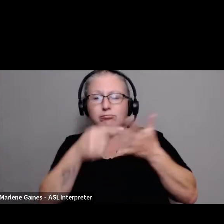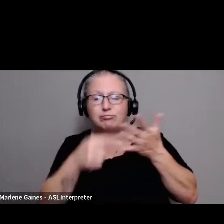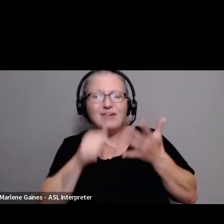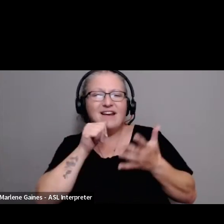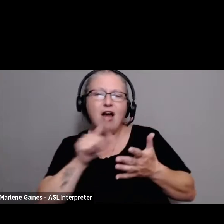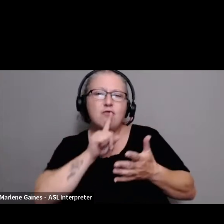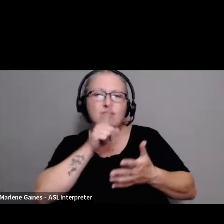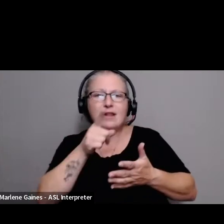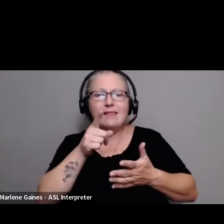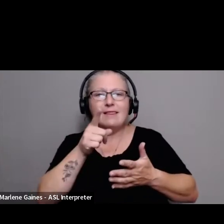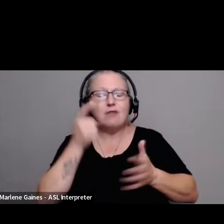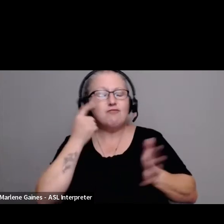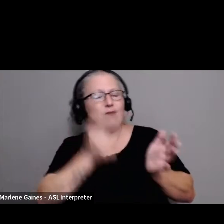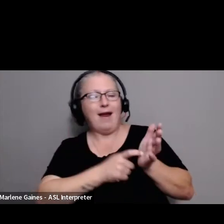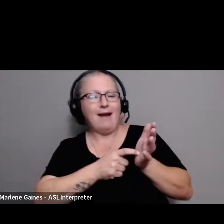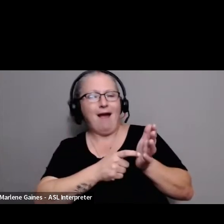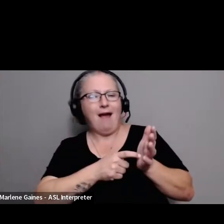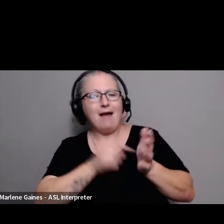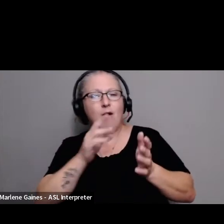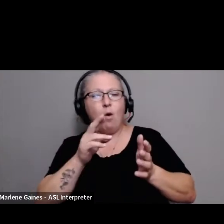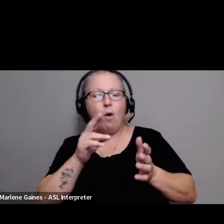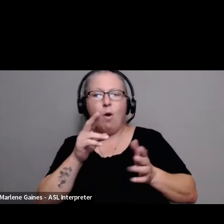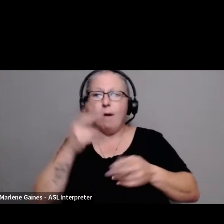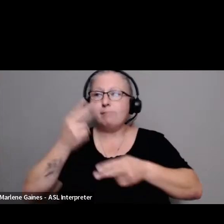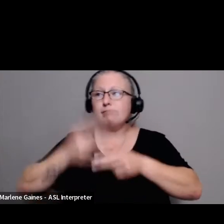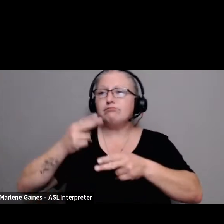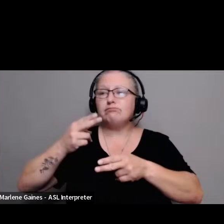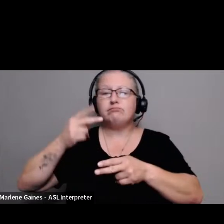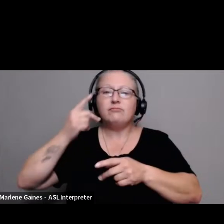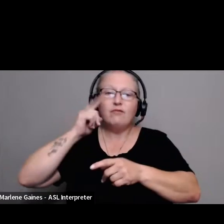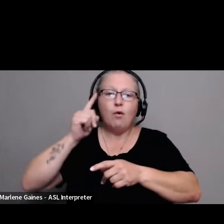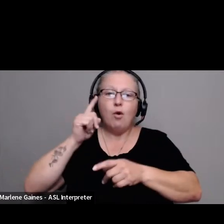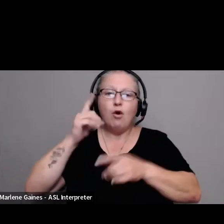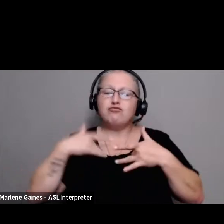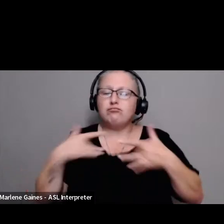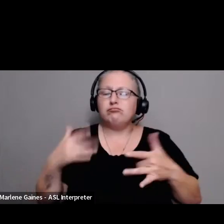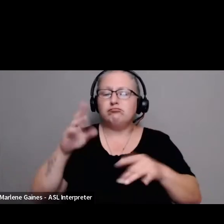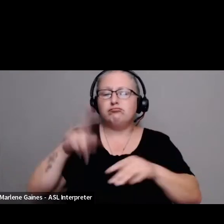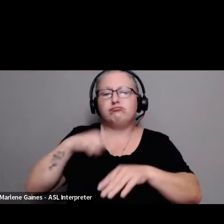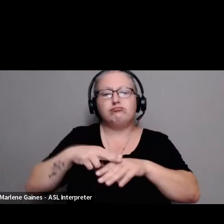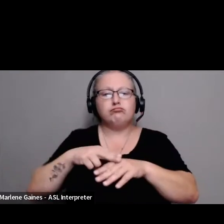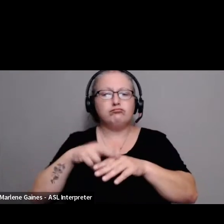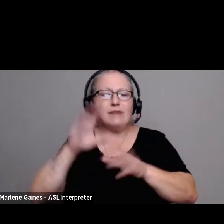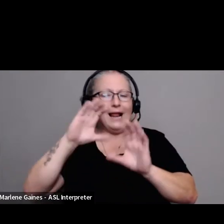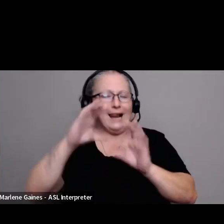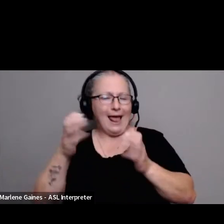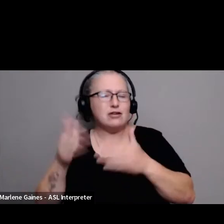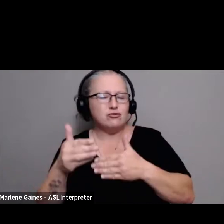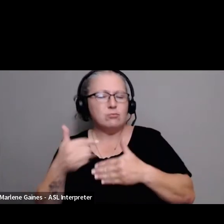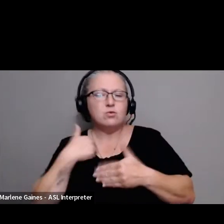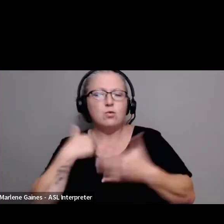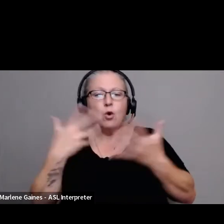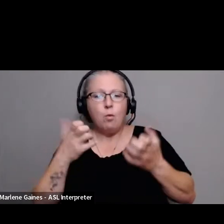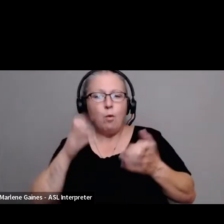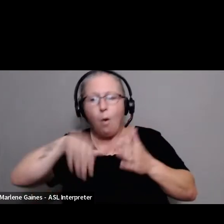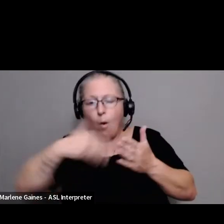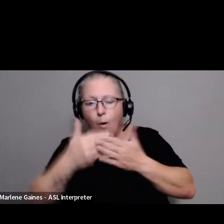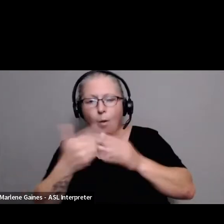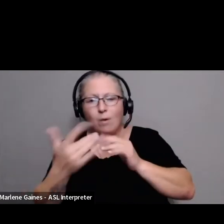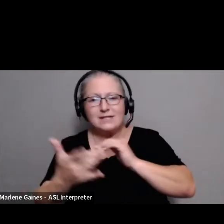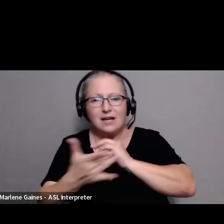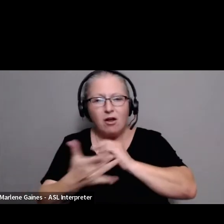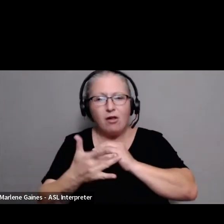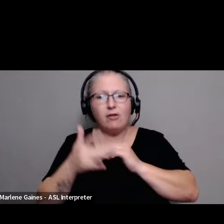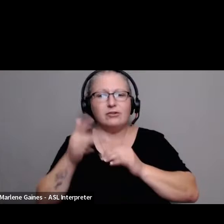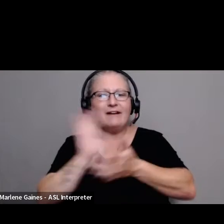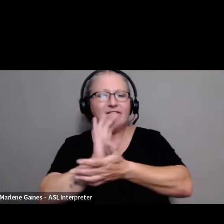always recognized or acknowledged in sort of a traditional classroom setting. So we wanted to take all the technology,